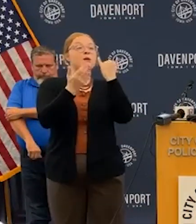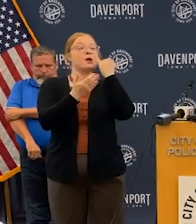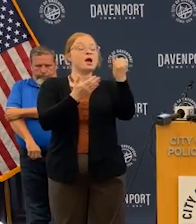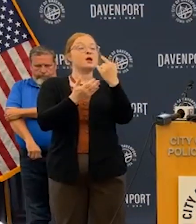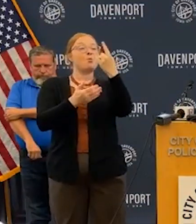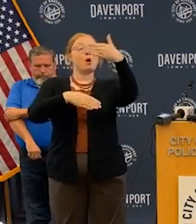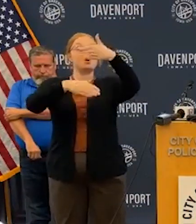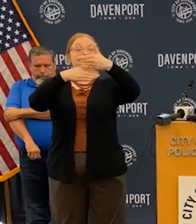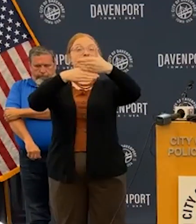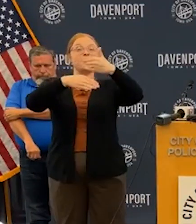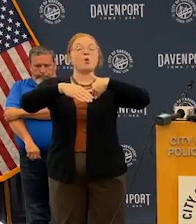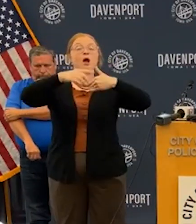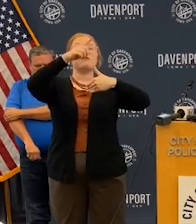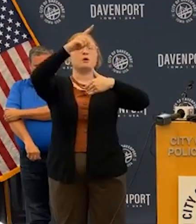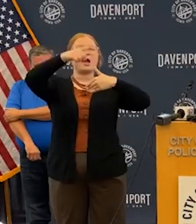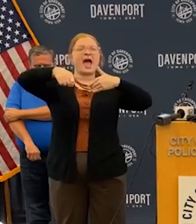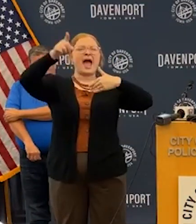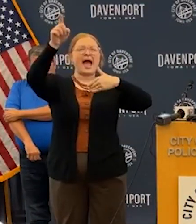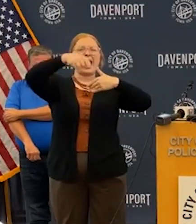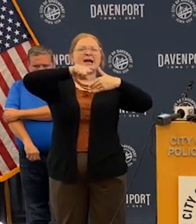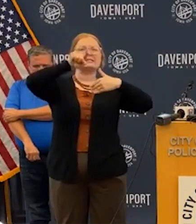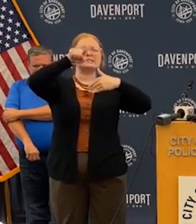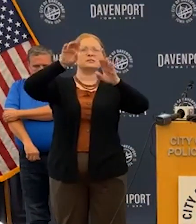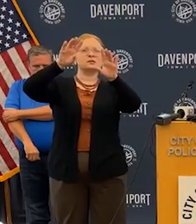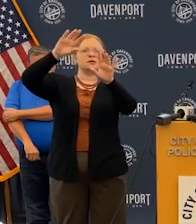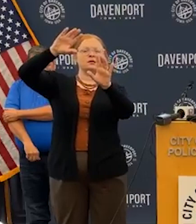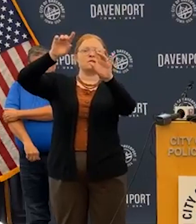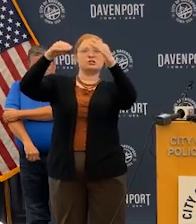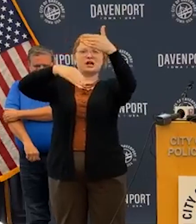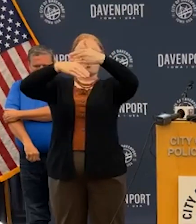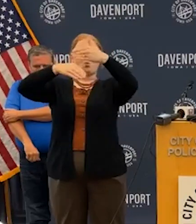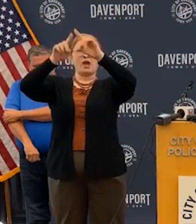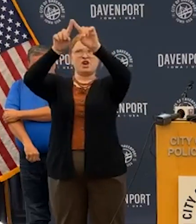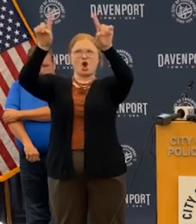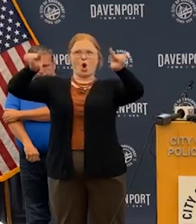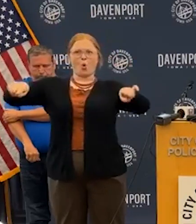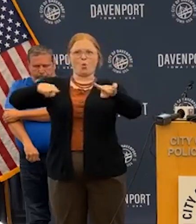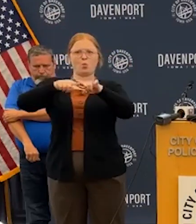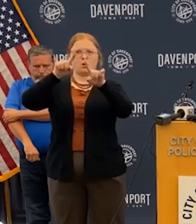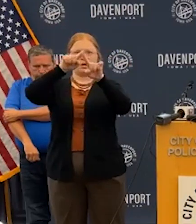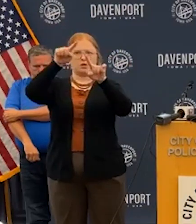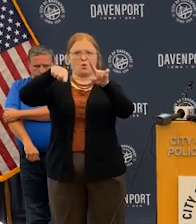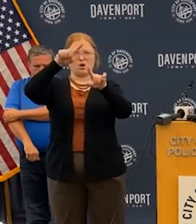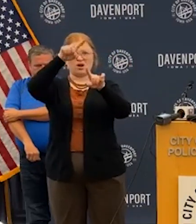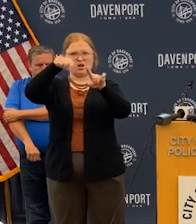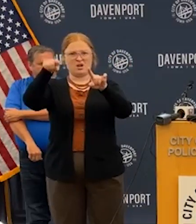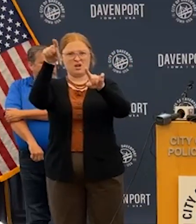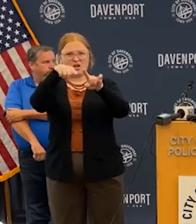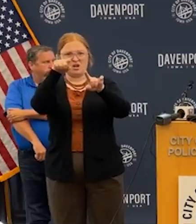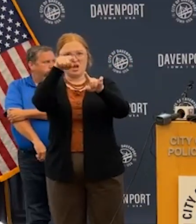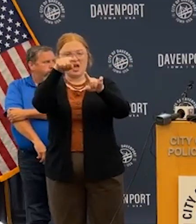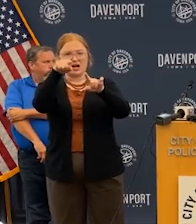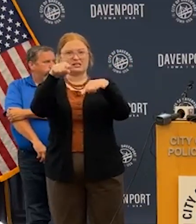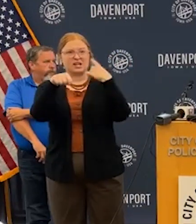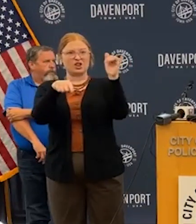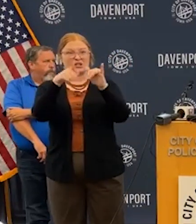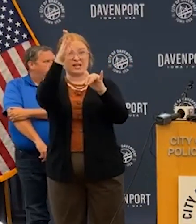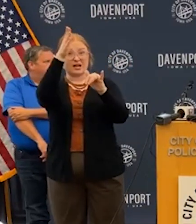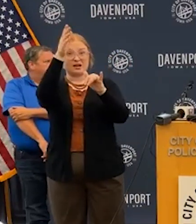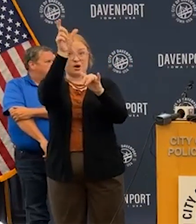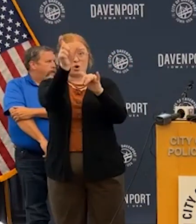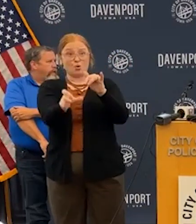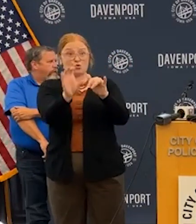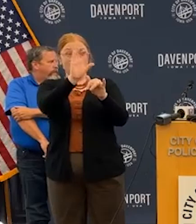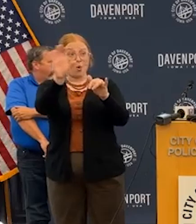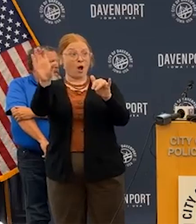family says it looks like a cross. Did your crews mark that window when they went in to search? I